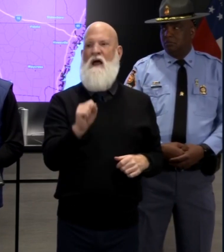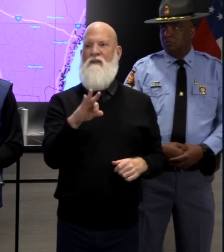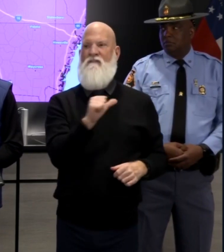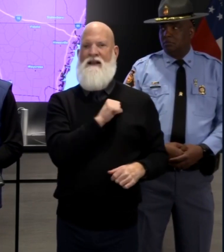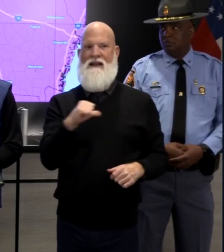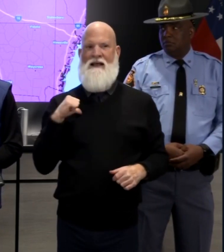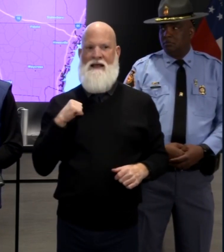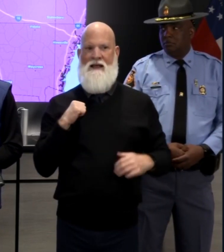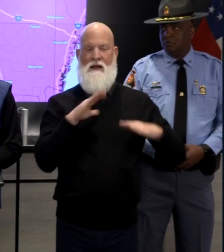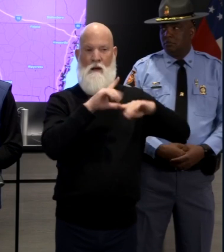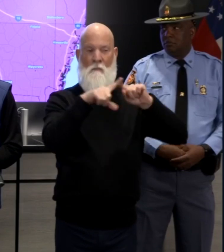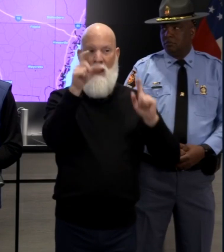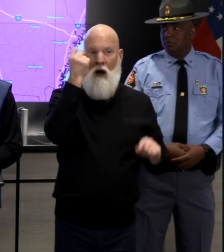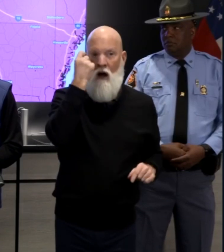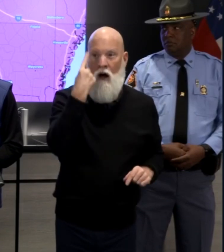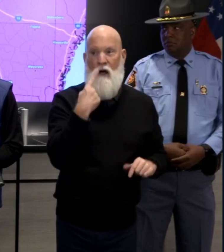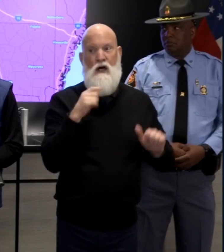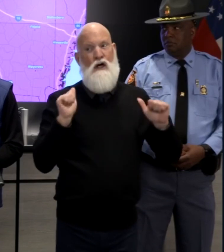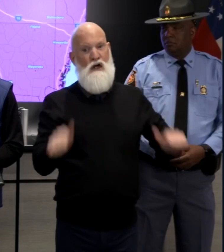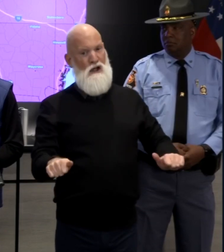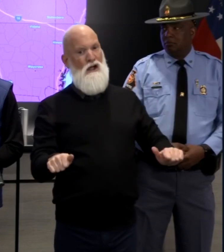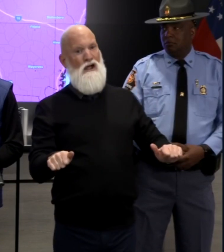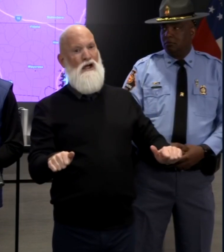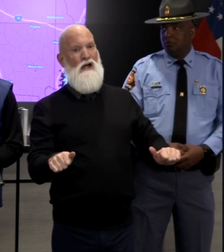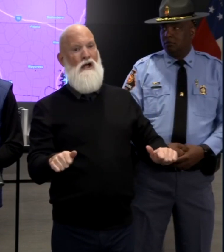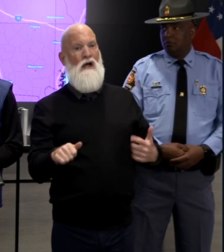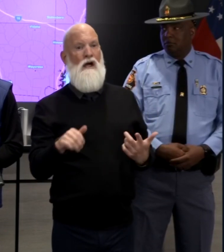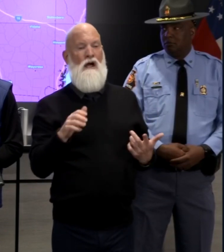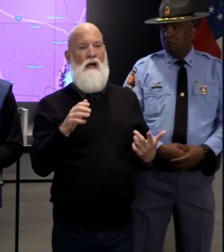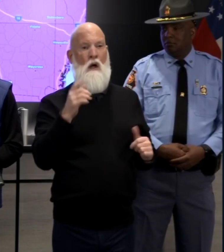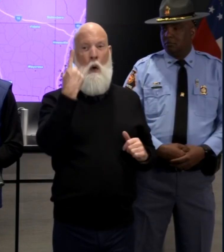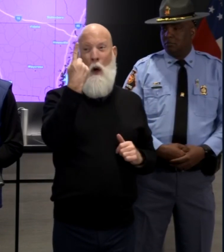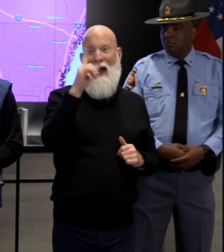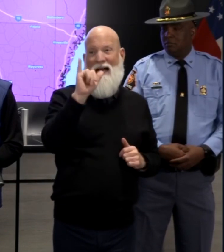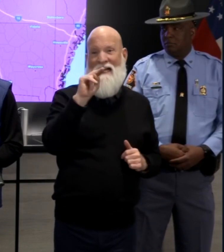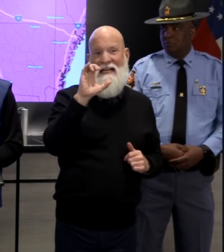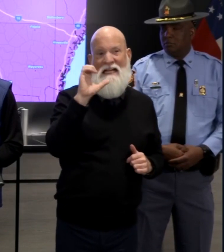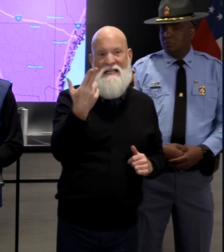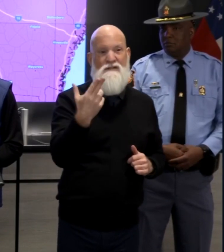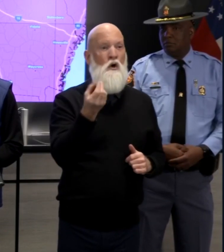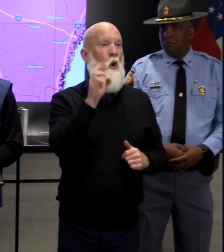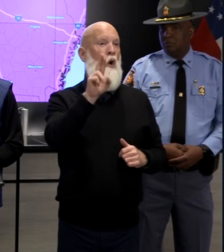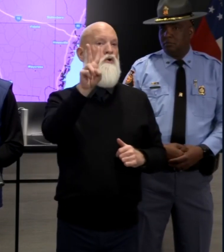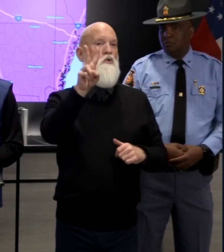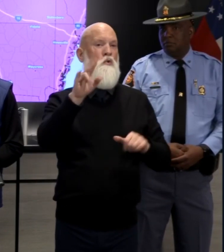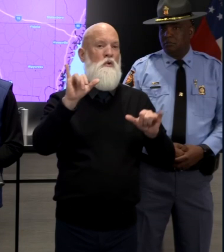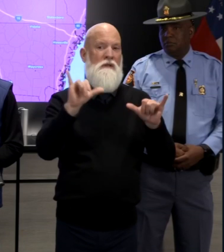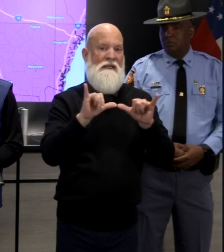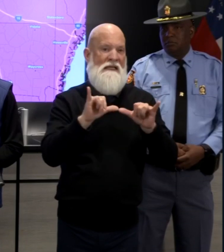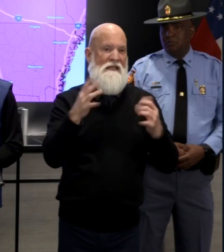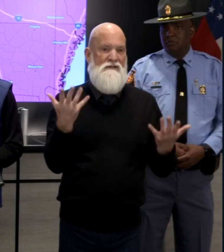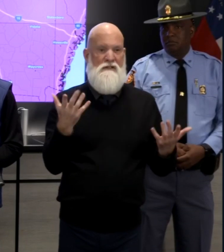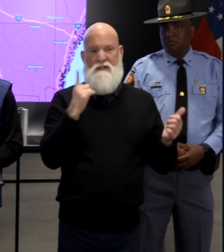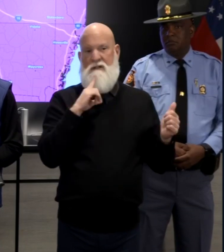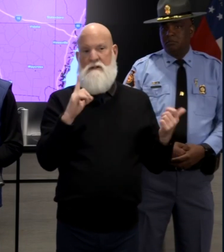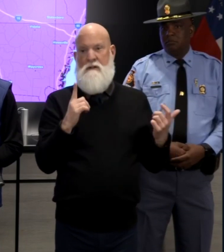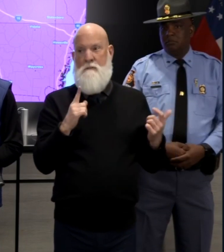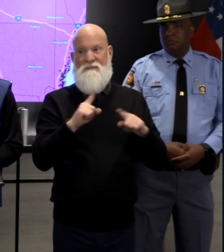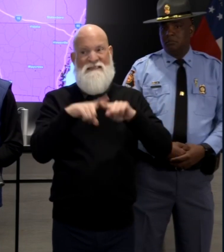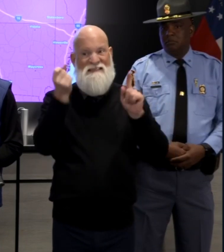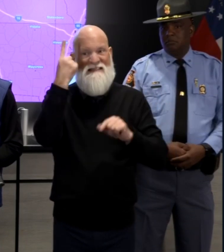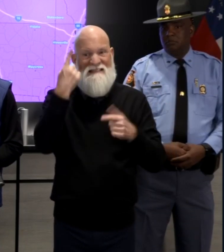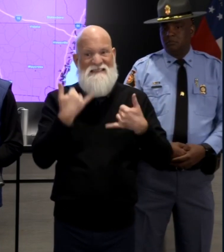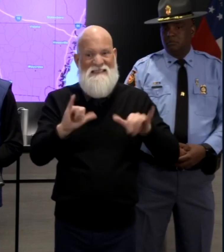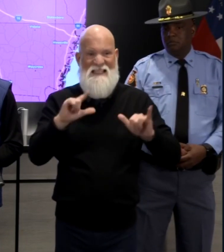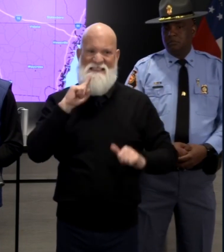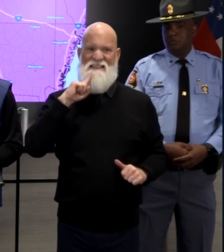serious impacts from just an inch or two, which is the winter weather advisory area. Right now, models are indicating maybe the I-85 corridor